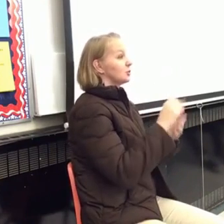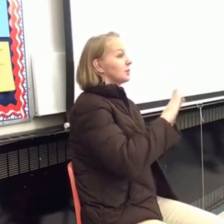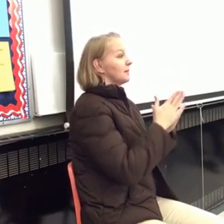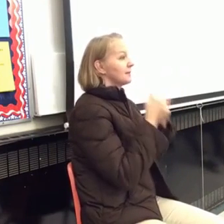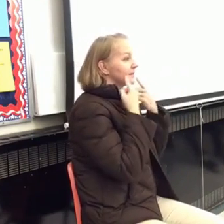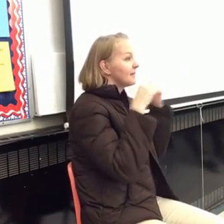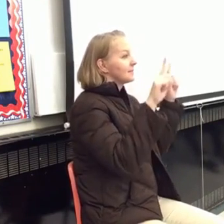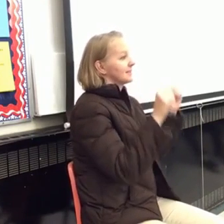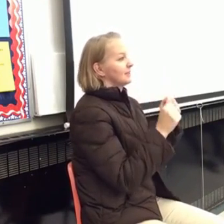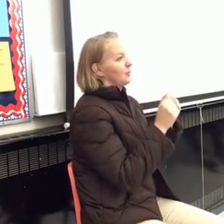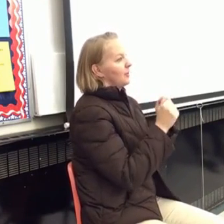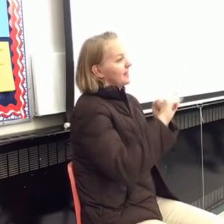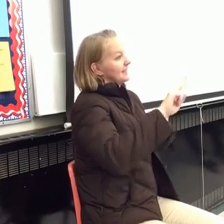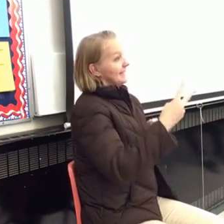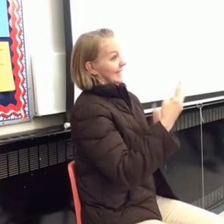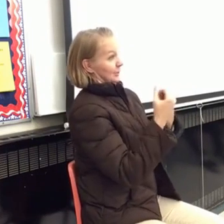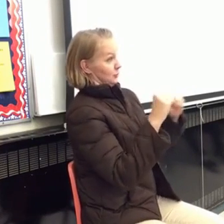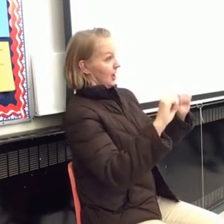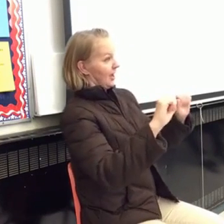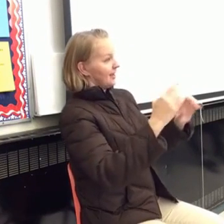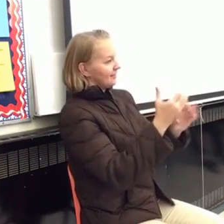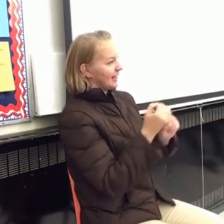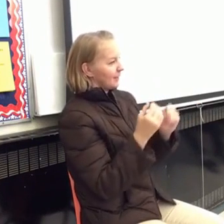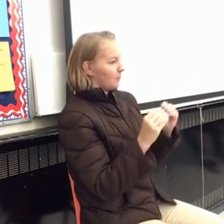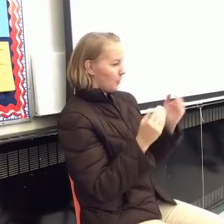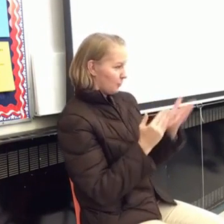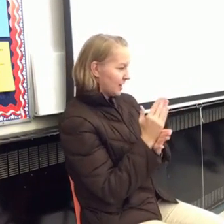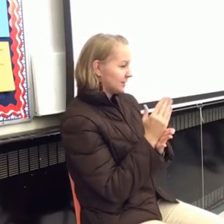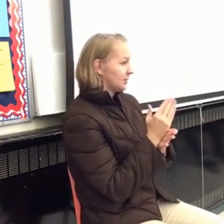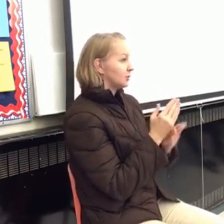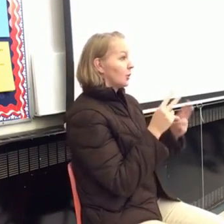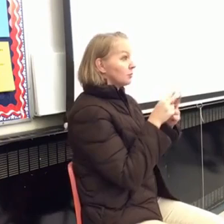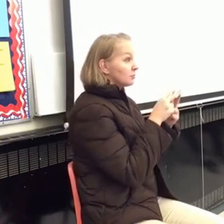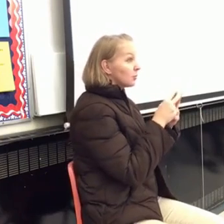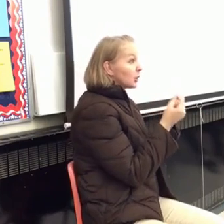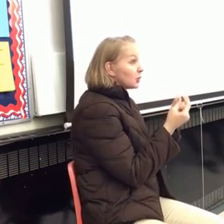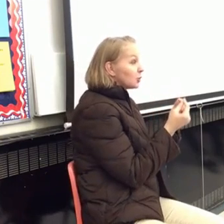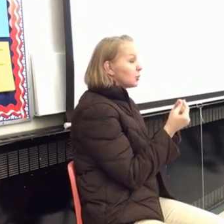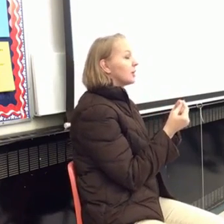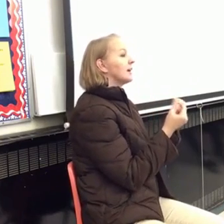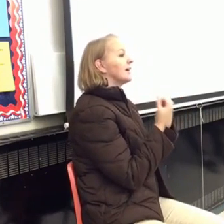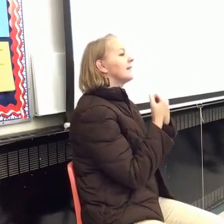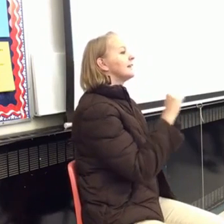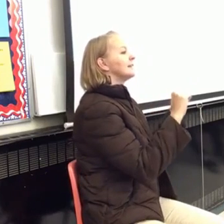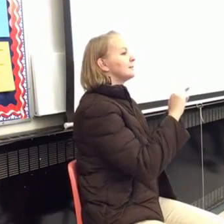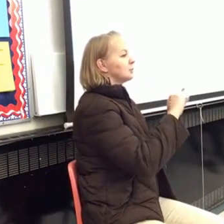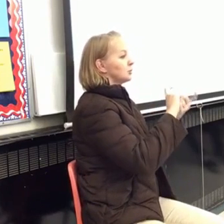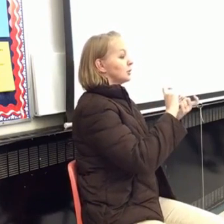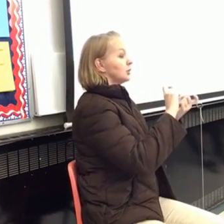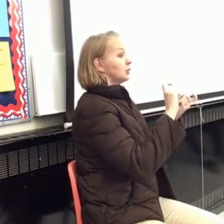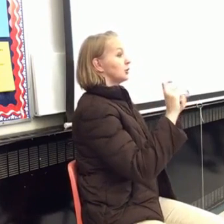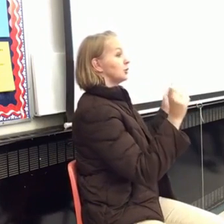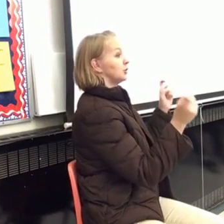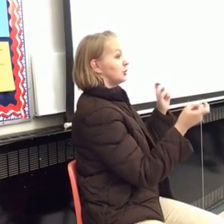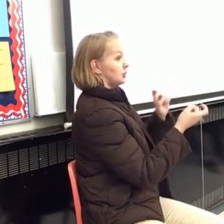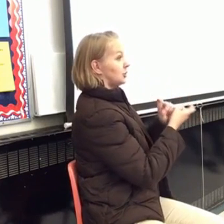wave of attempting to get more rights. Now, what they're going to do is they're going to attempt to change